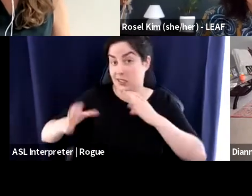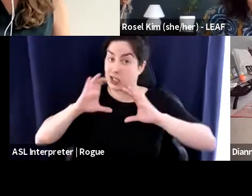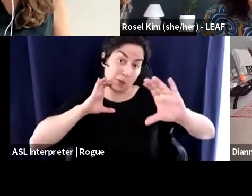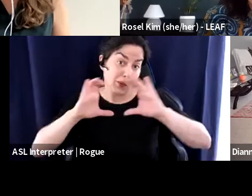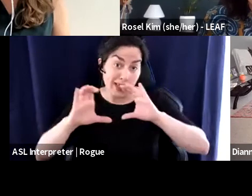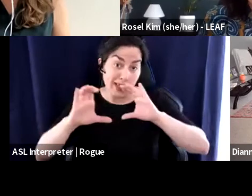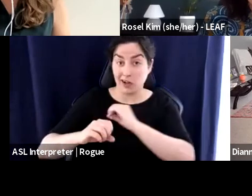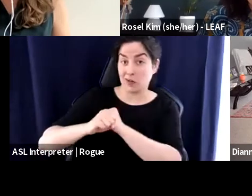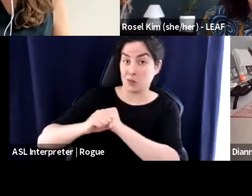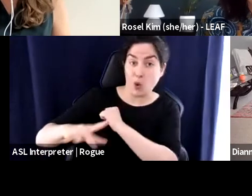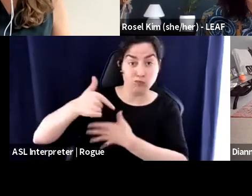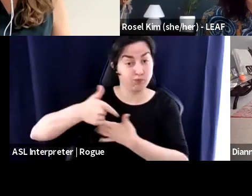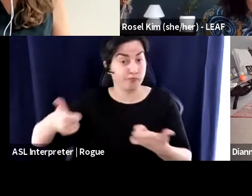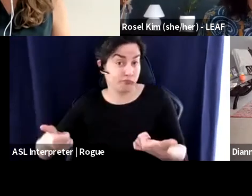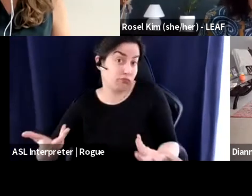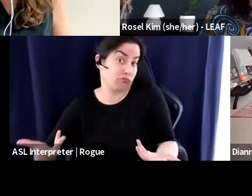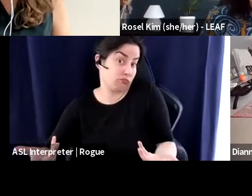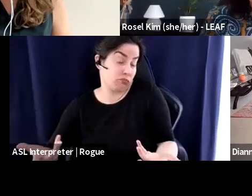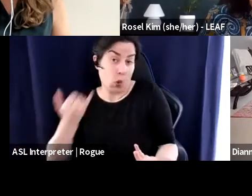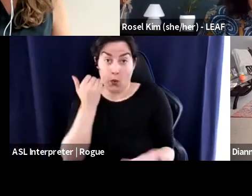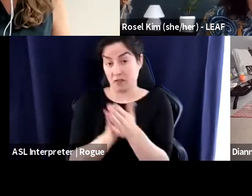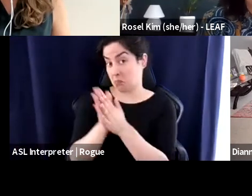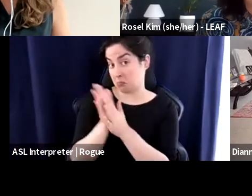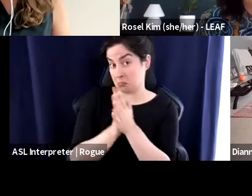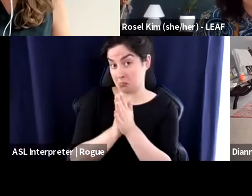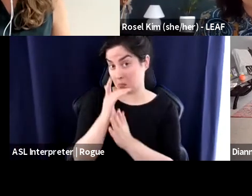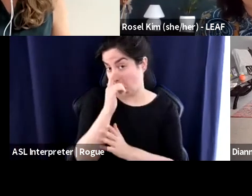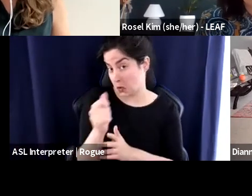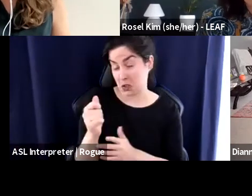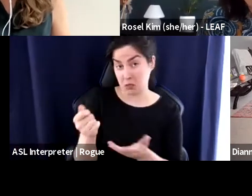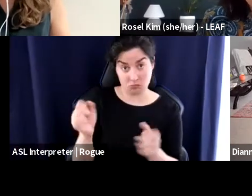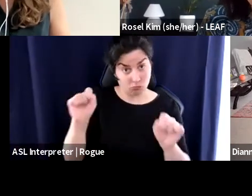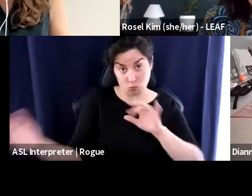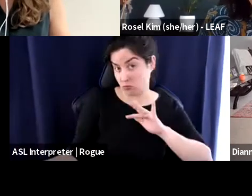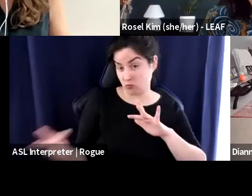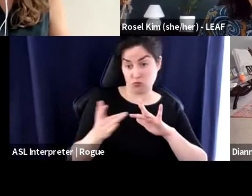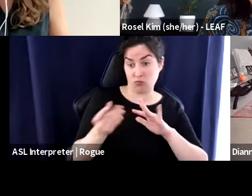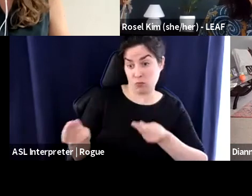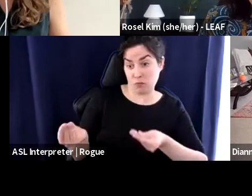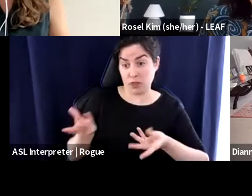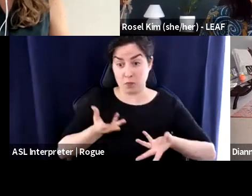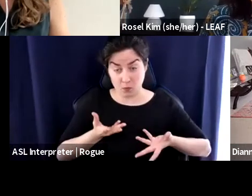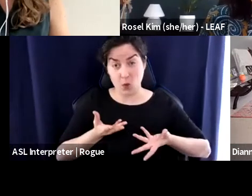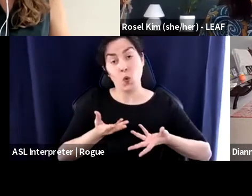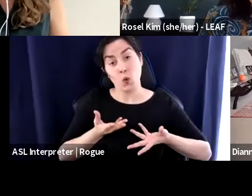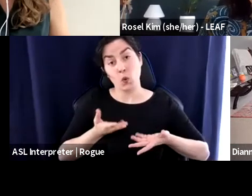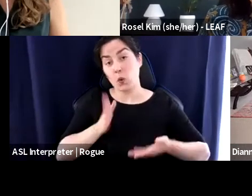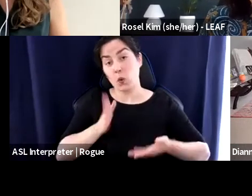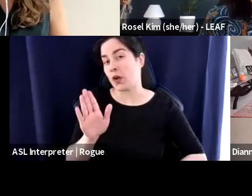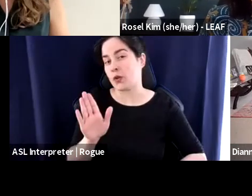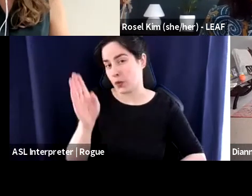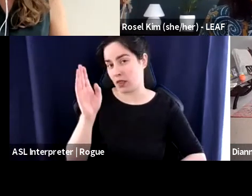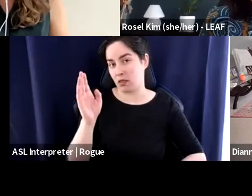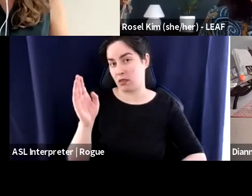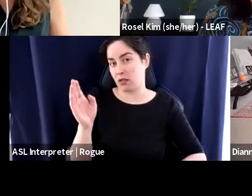materials. So if folks are interested, please feel free to reach out to me, and I'll also share the